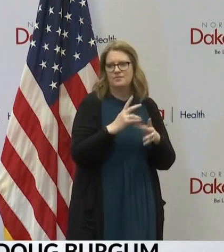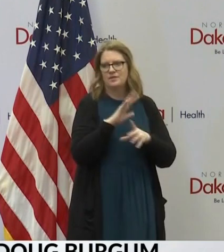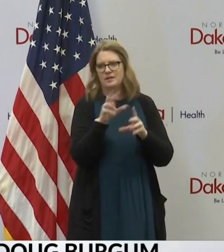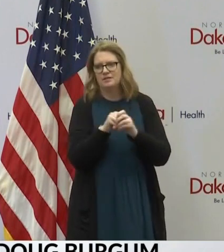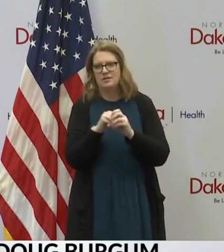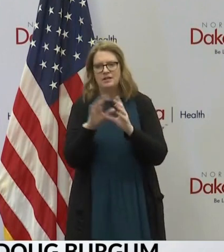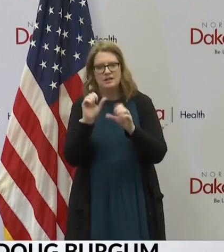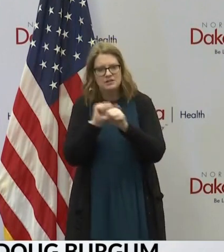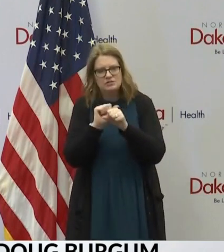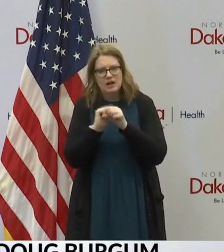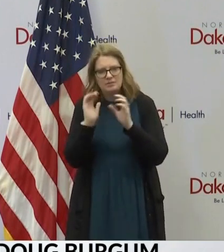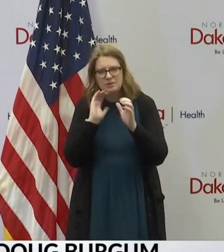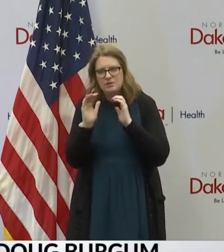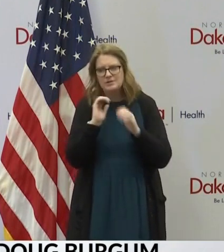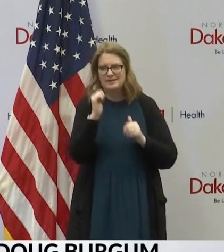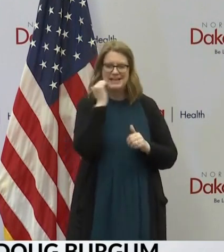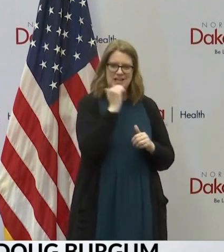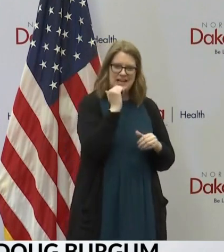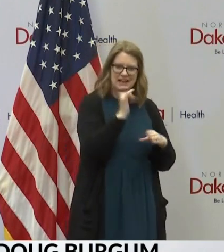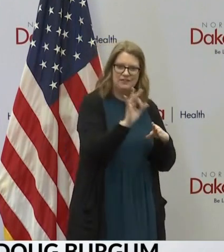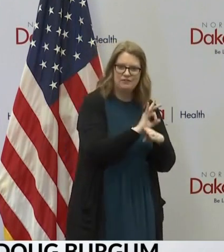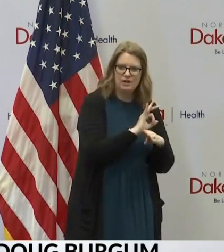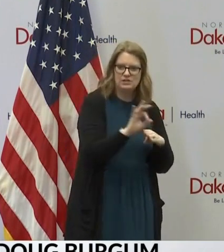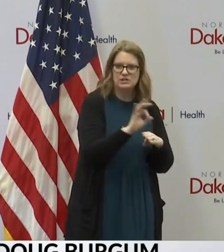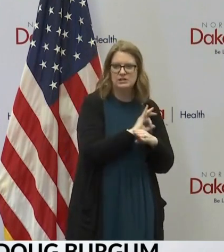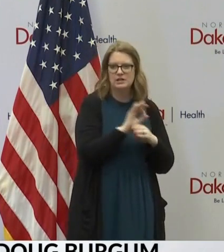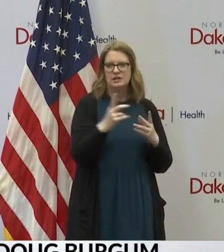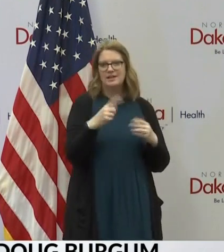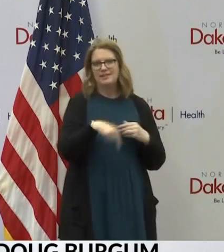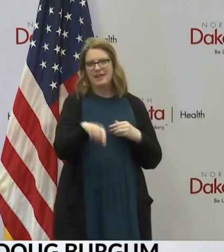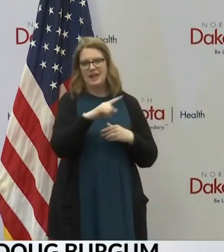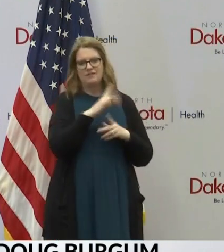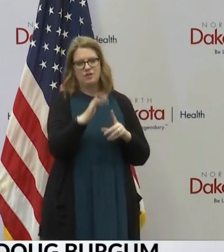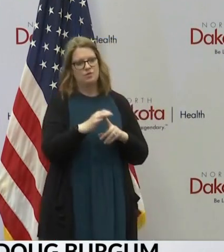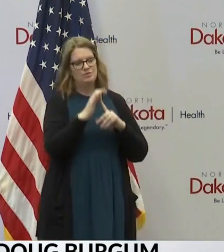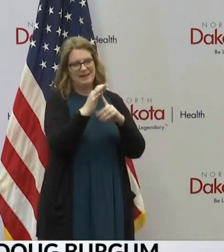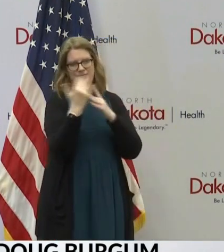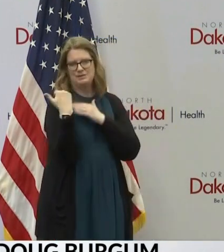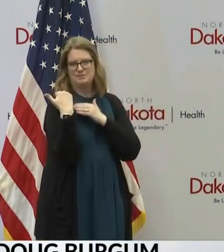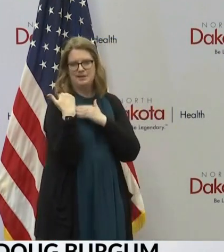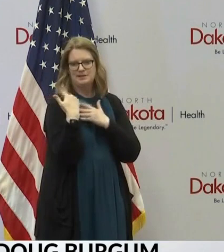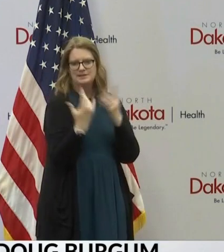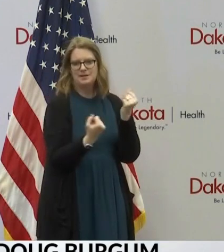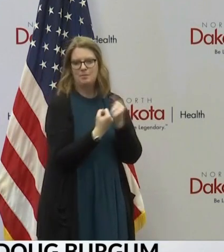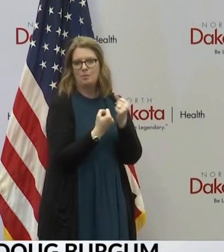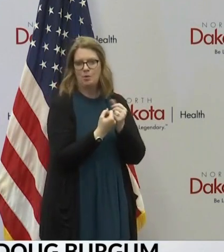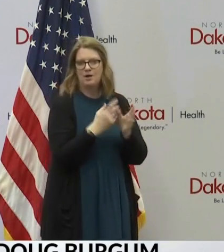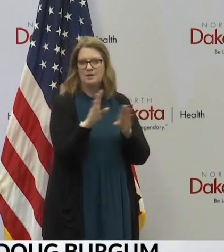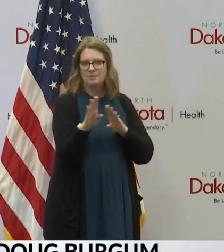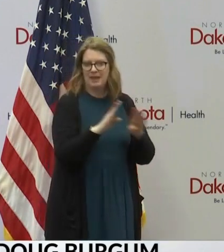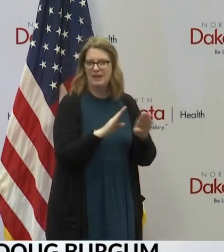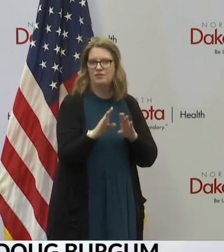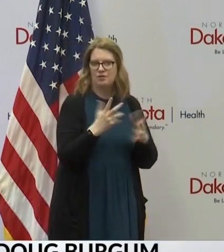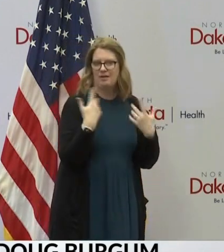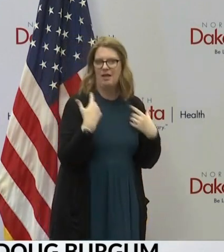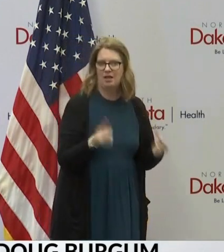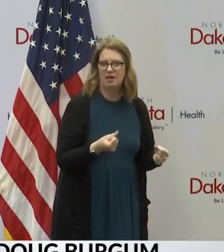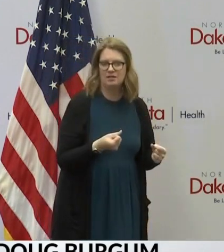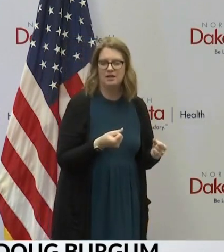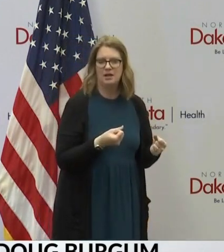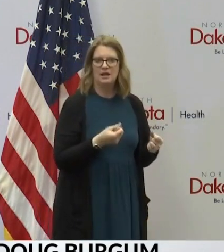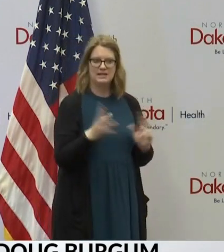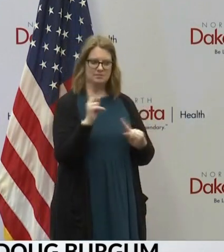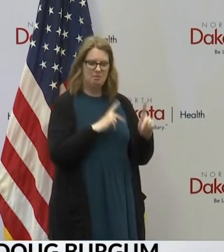with coworkers, and their daily functioning. And employers have a unique ability and responsibility to support the behavioral health of employees as they navigate